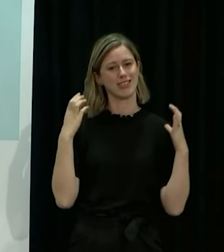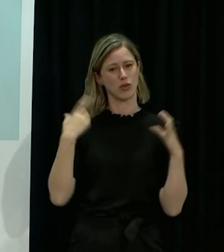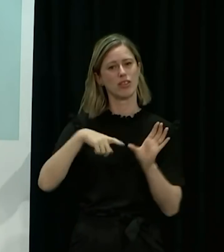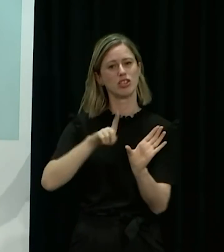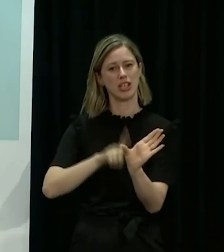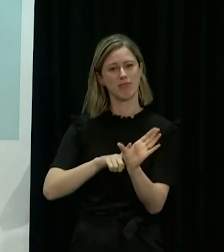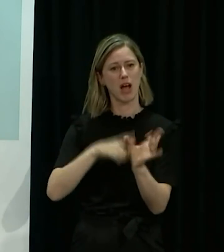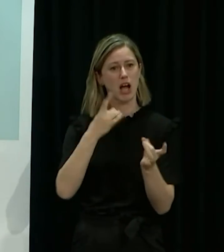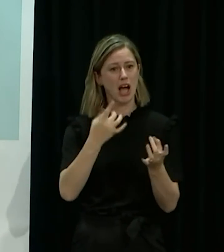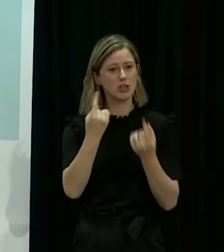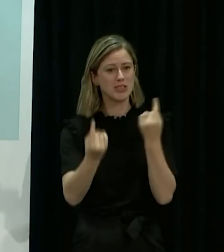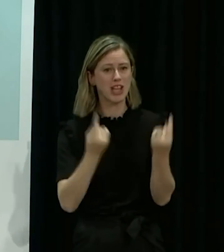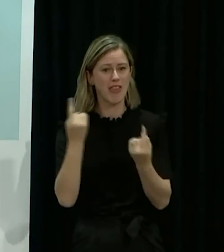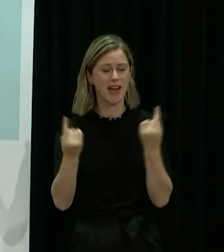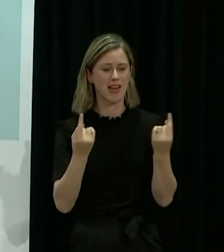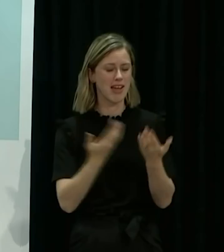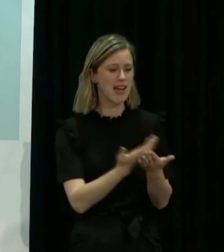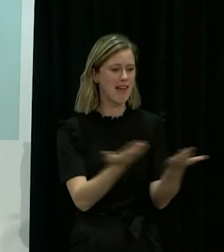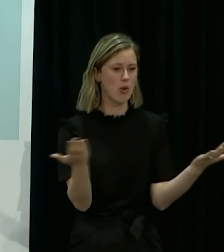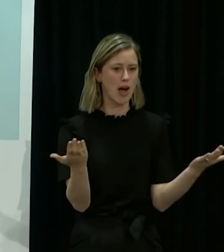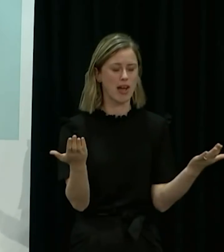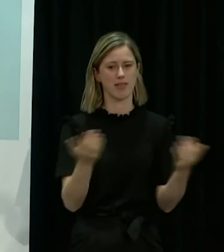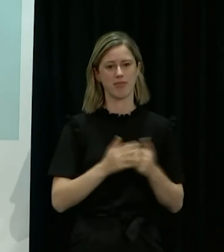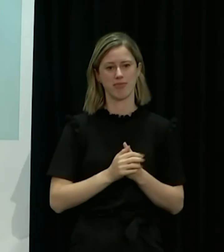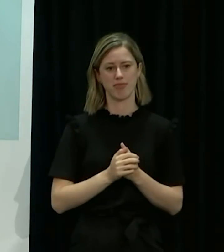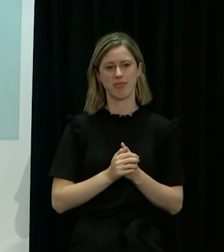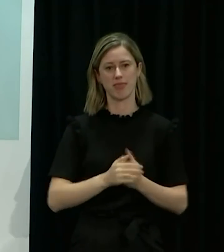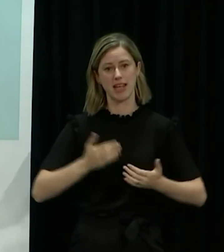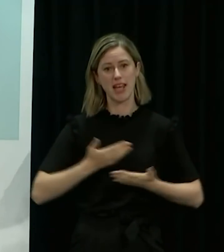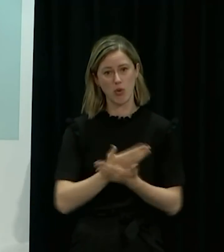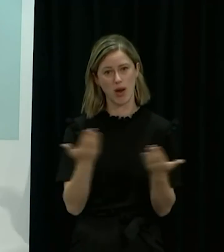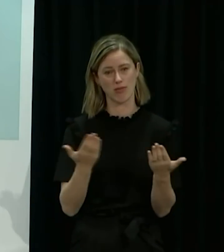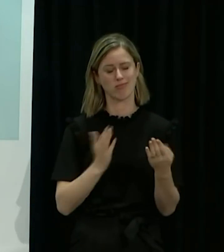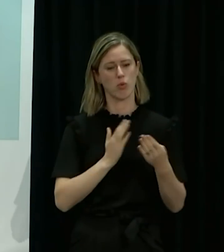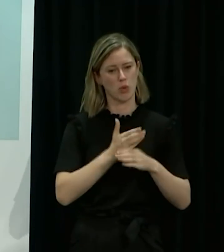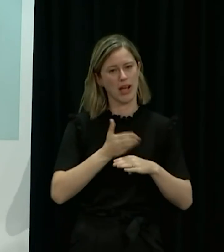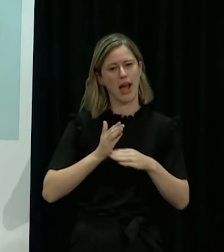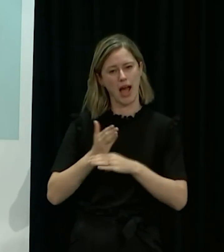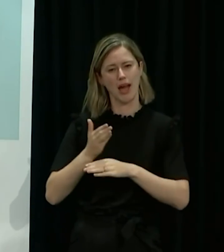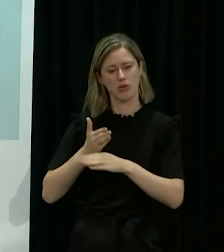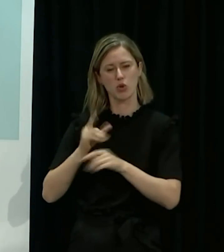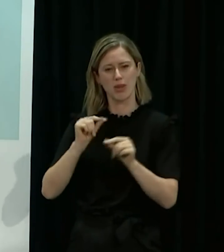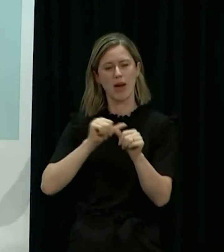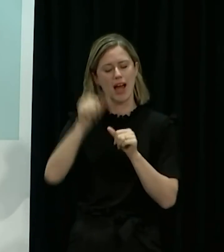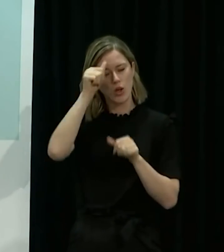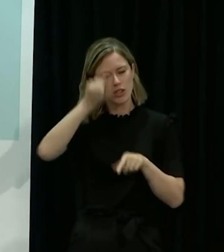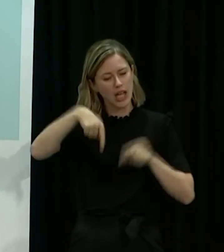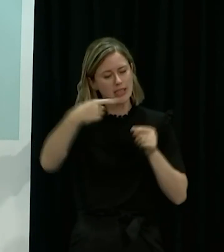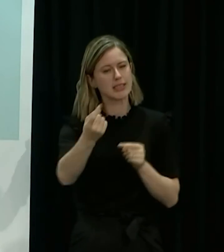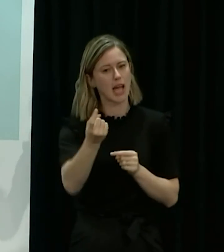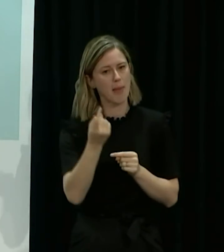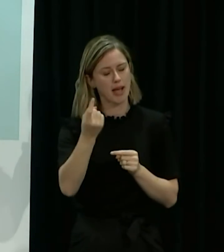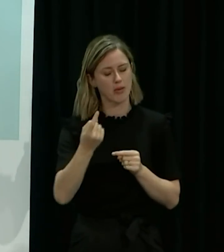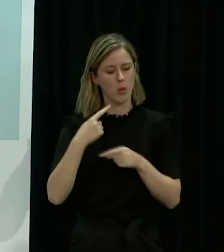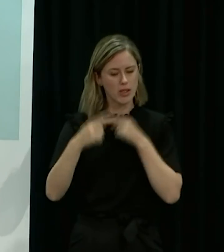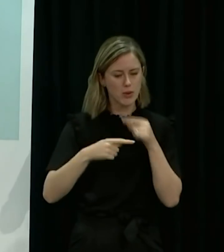year. Be kind to each other. Everyone, and I mean everyone, is doing their best. There will be challenges ahead.